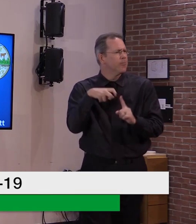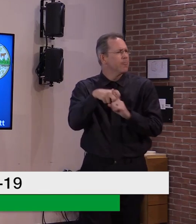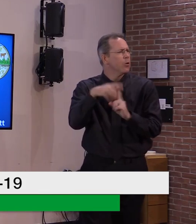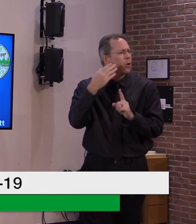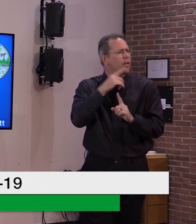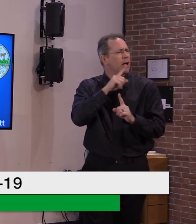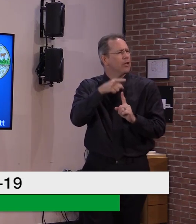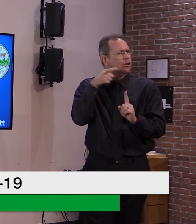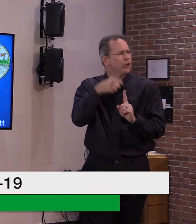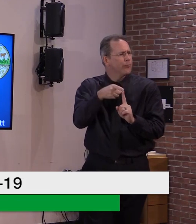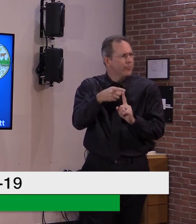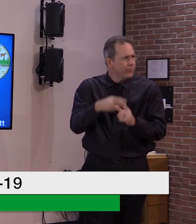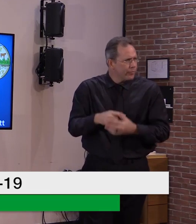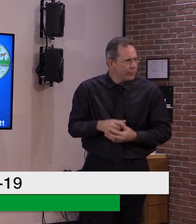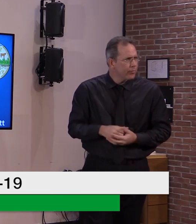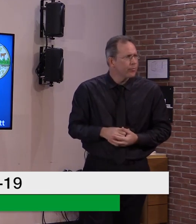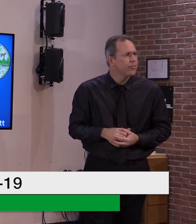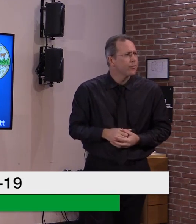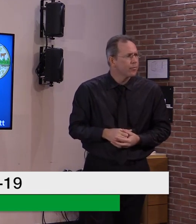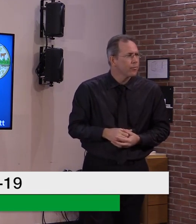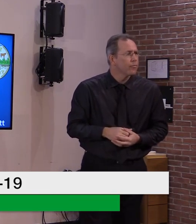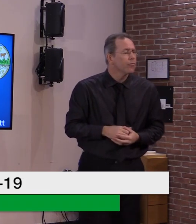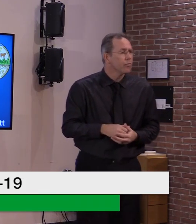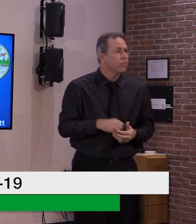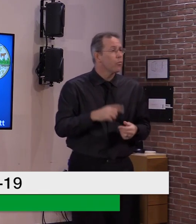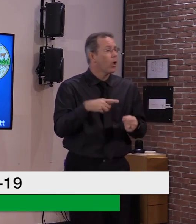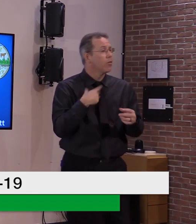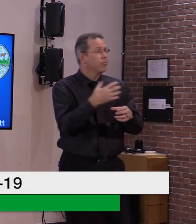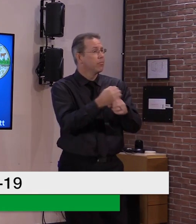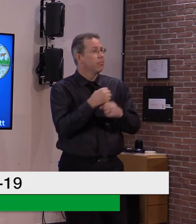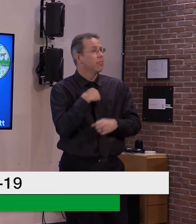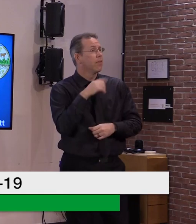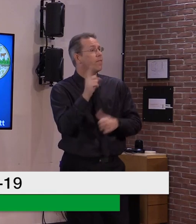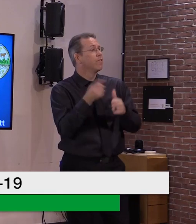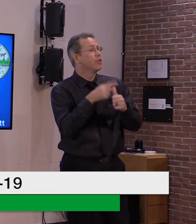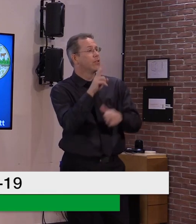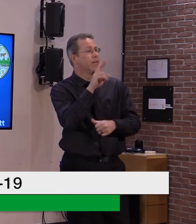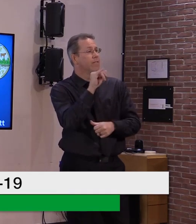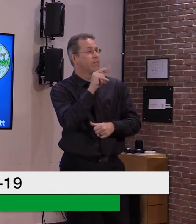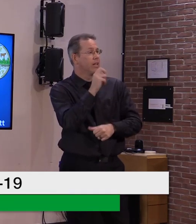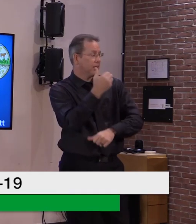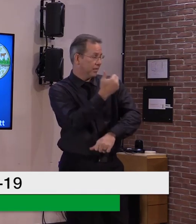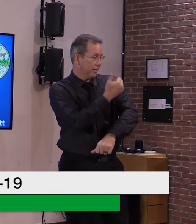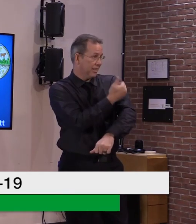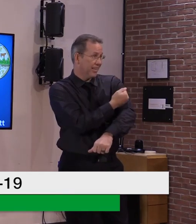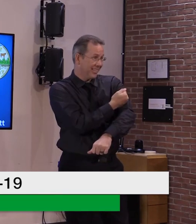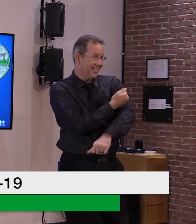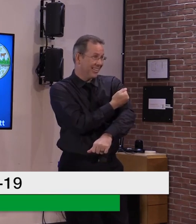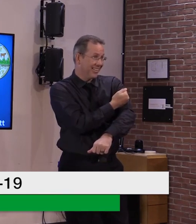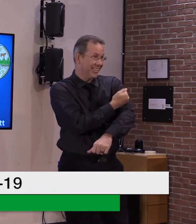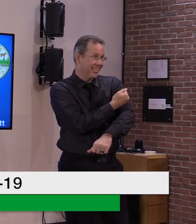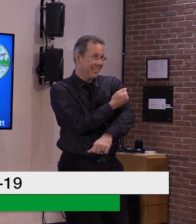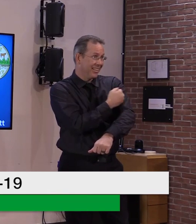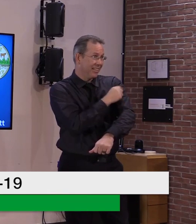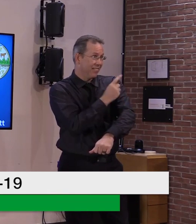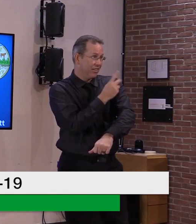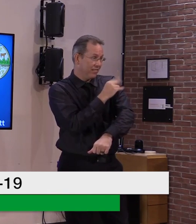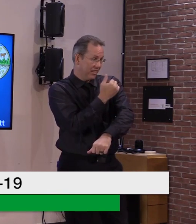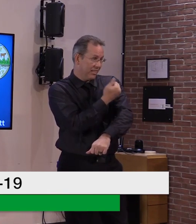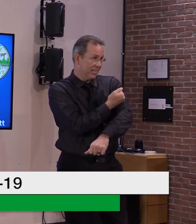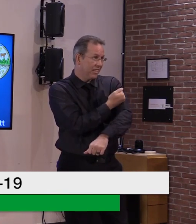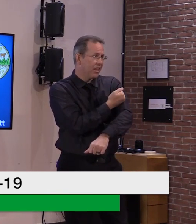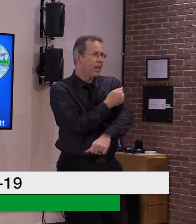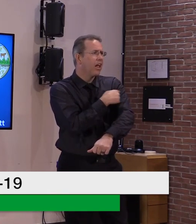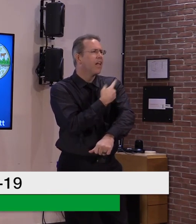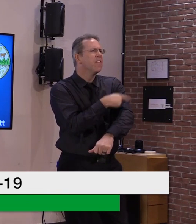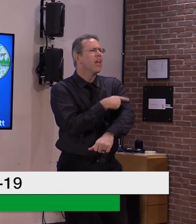vaccine to be available any sense of how long it takes between the time the person gets the covet 19 vaccine and the time that their body develops the immunity to